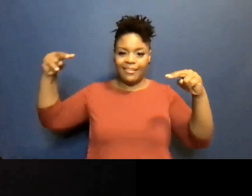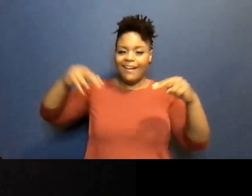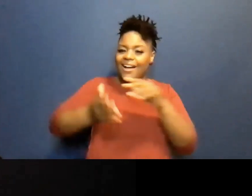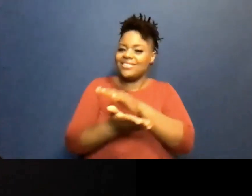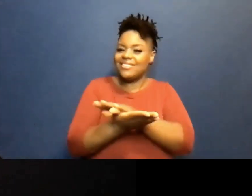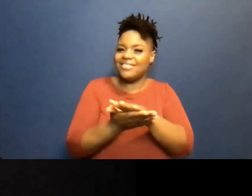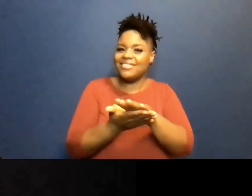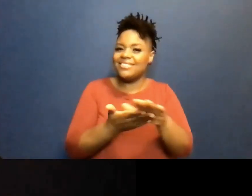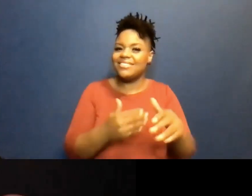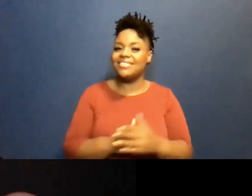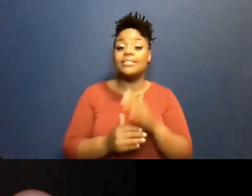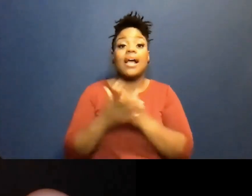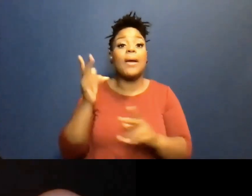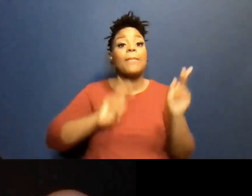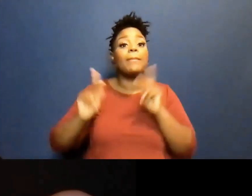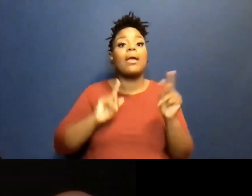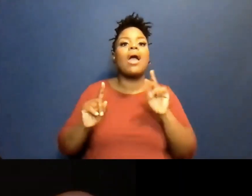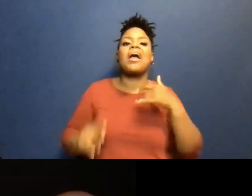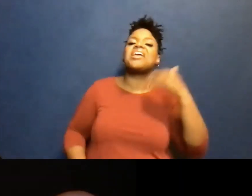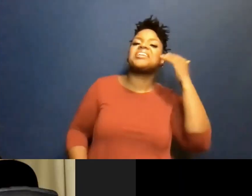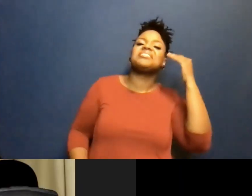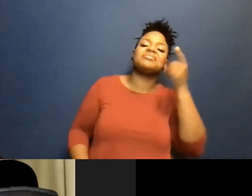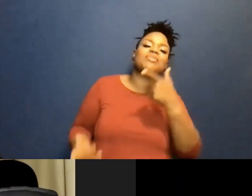So Alice, I'm gonna